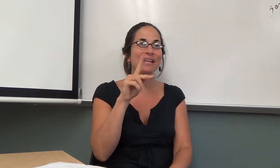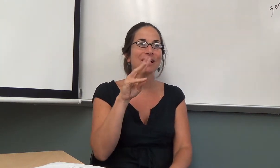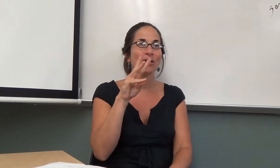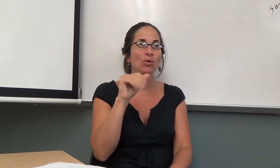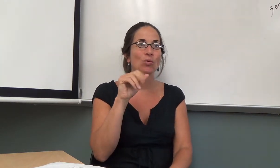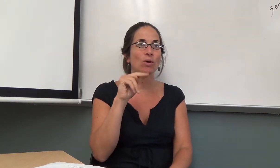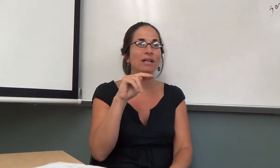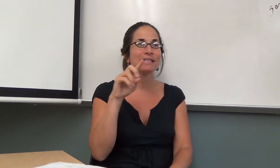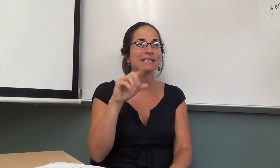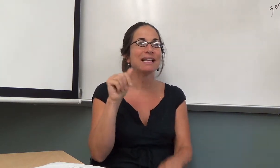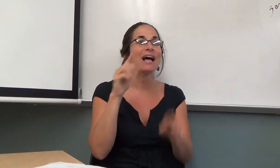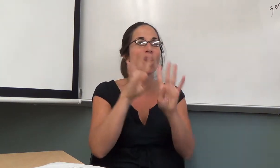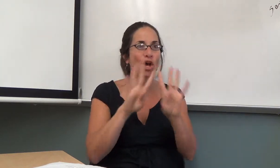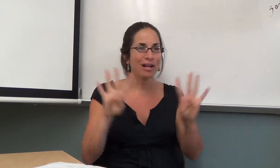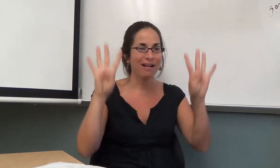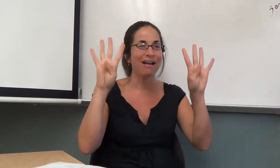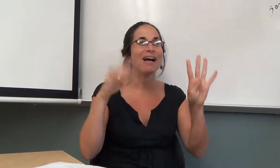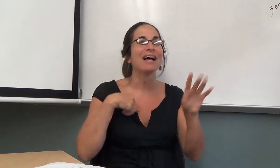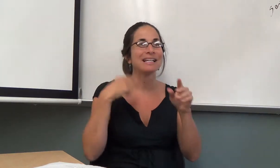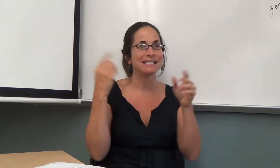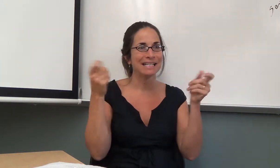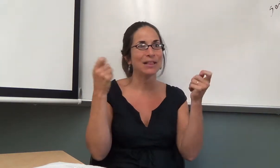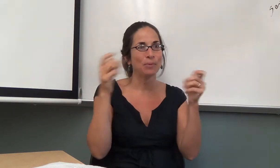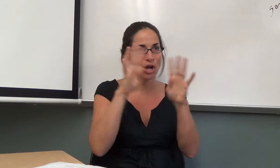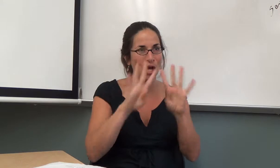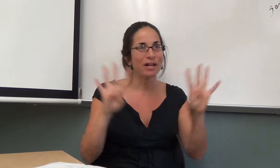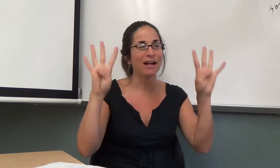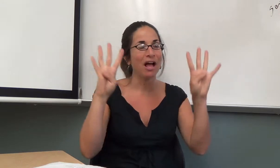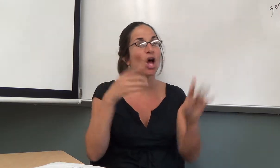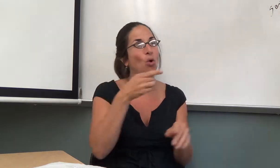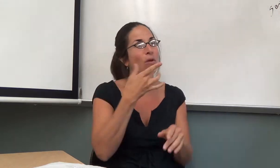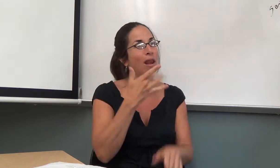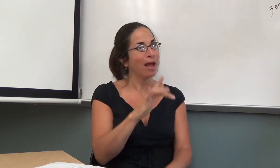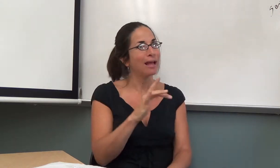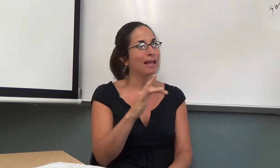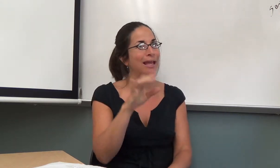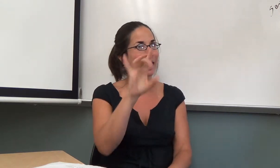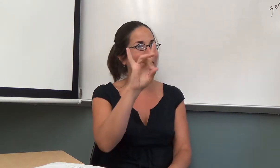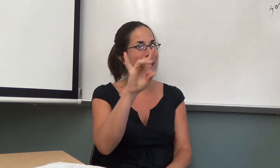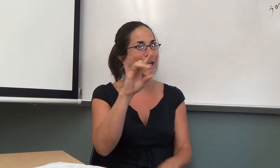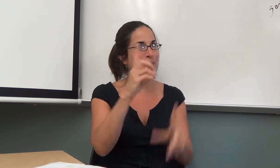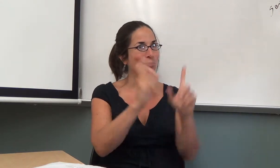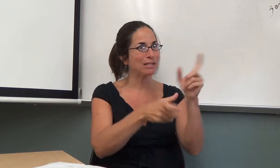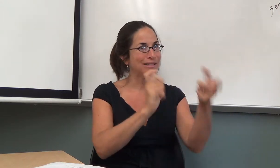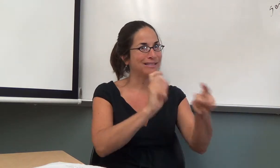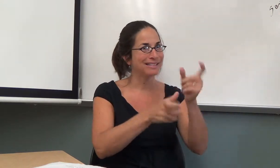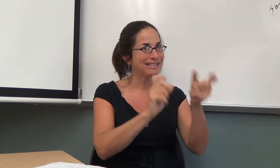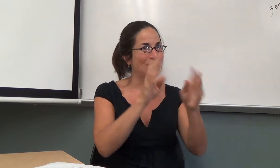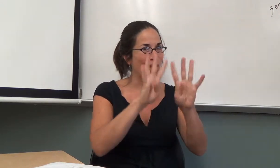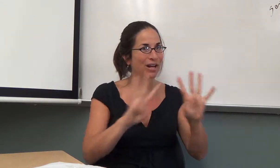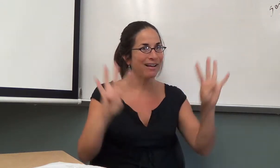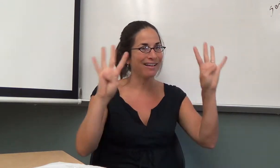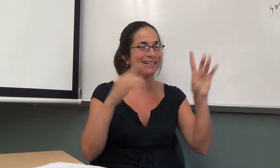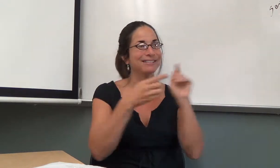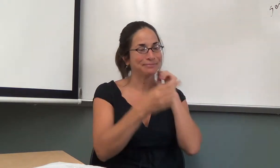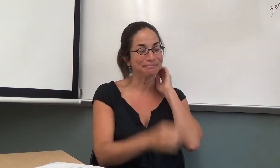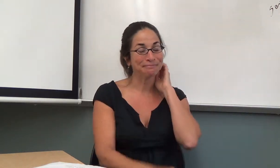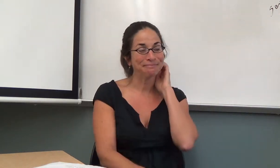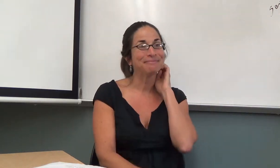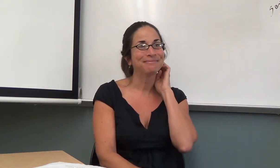Hanukkah. Hanukkah, oh, that works too. So you get more than one present. You get like 8 presents. Dude, you're lucky. All right, you ready? David, so